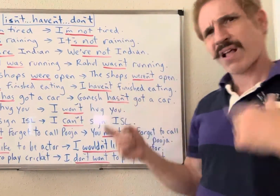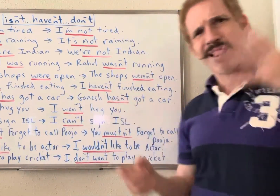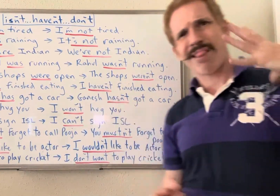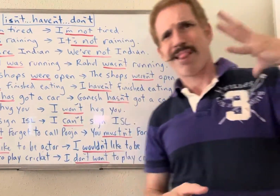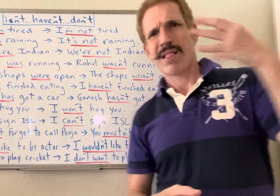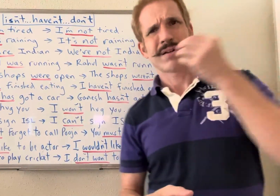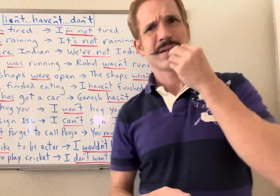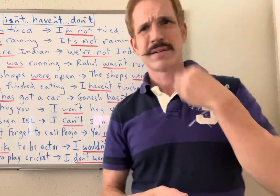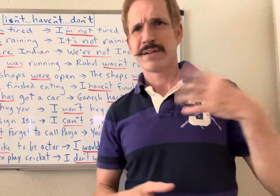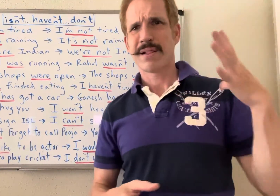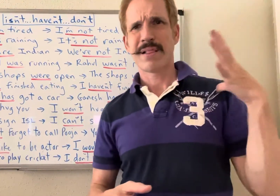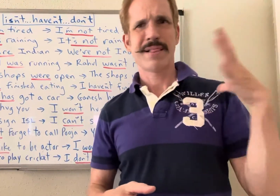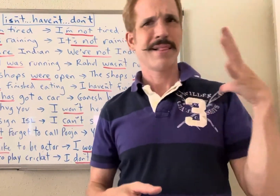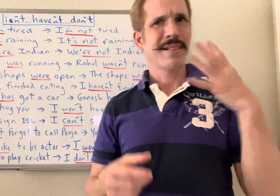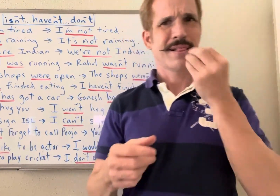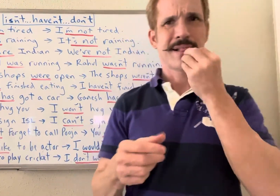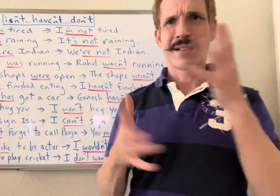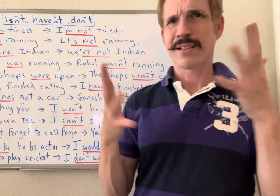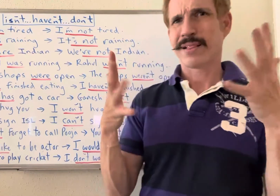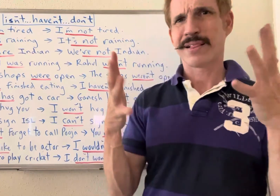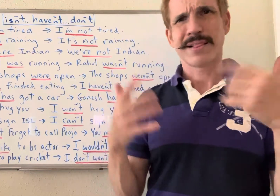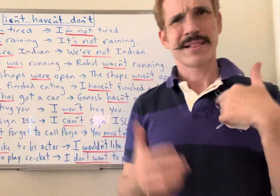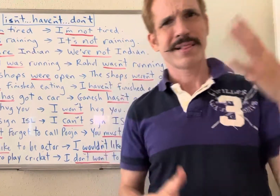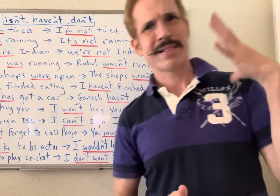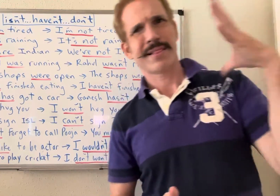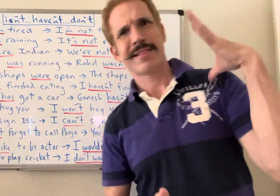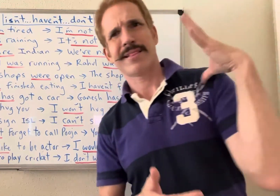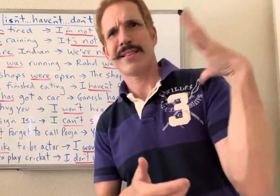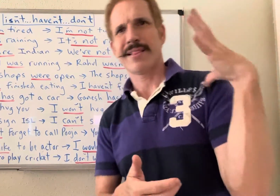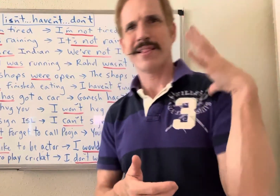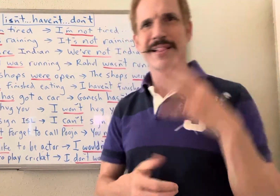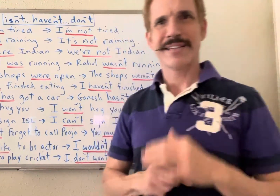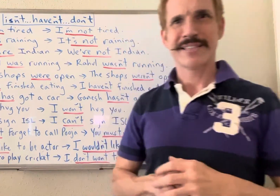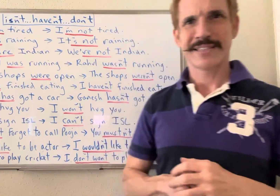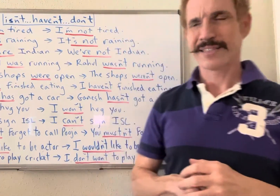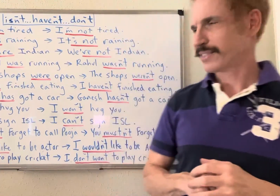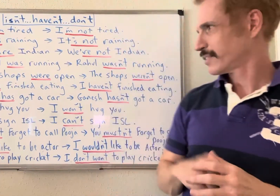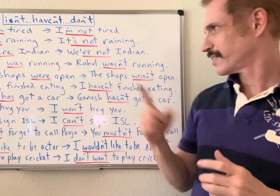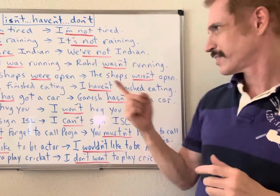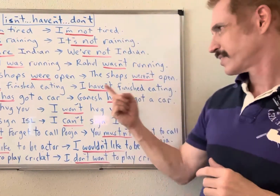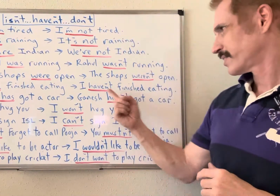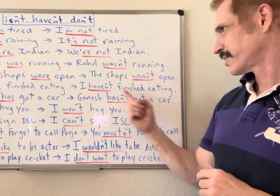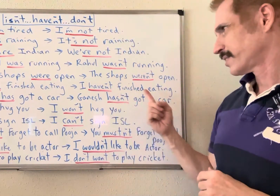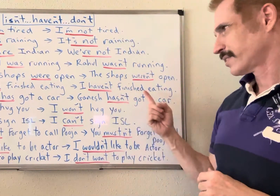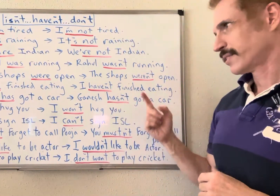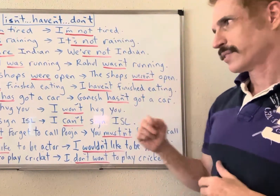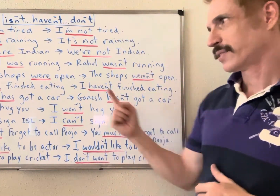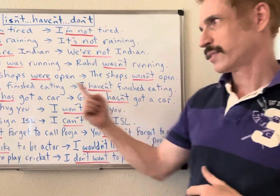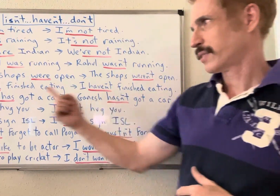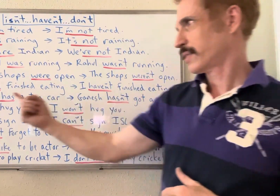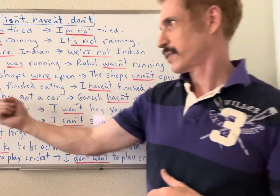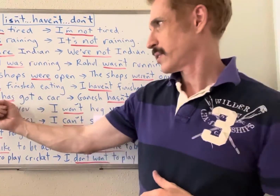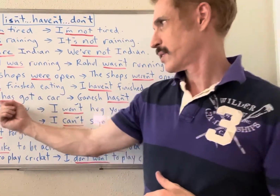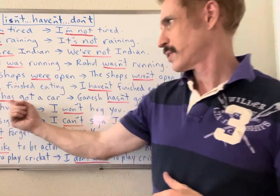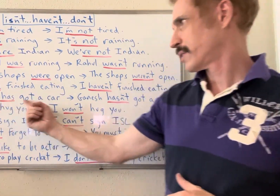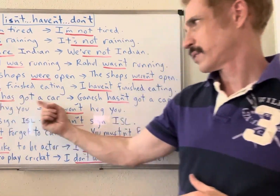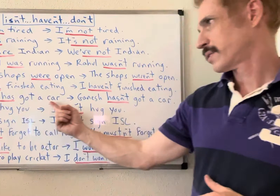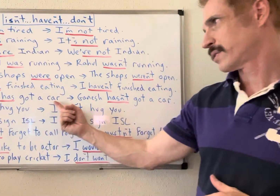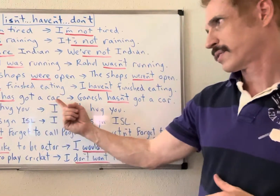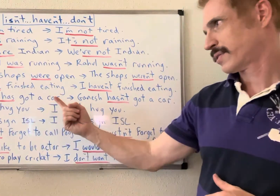you may have some tax deferred income. And we'll get to that in a minute. Box 12,